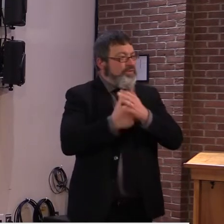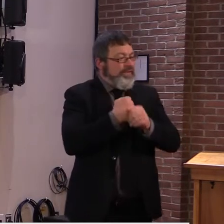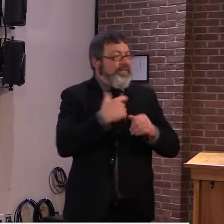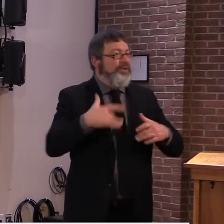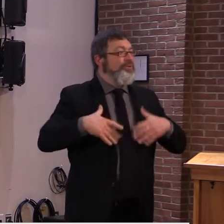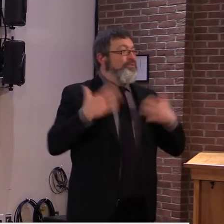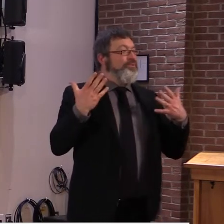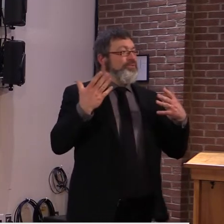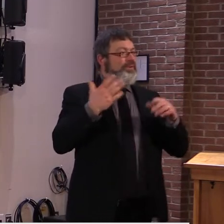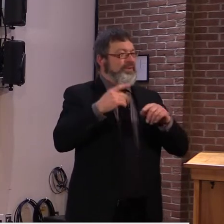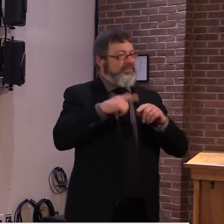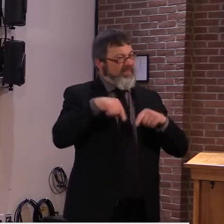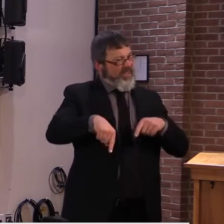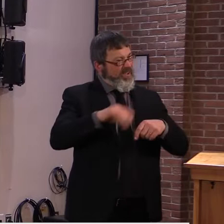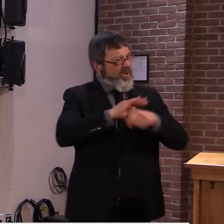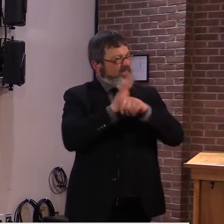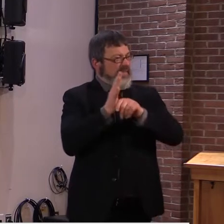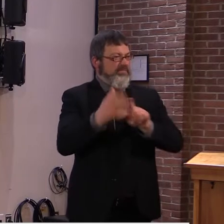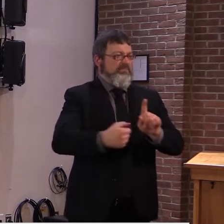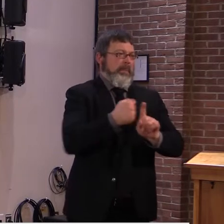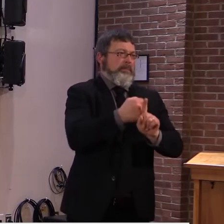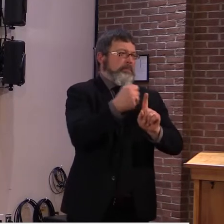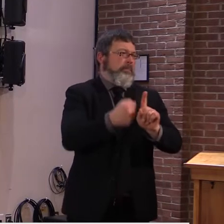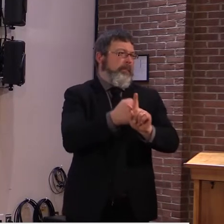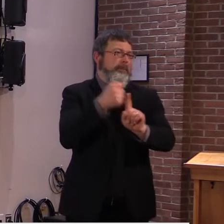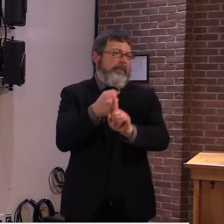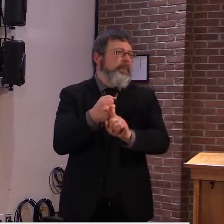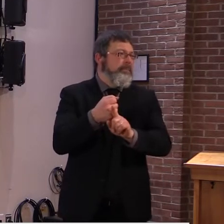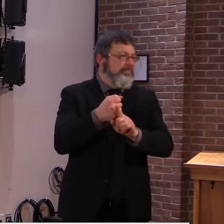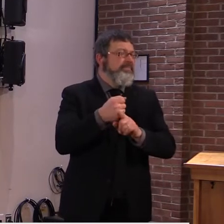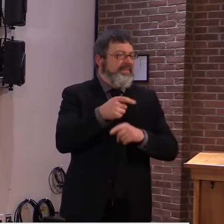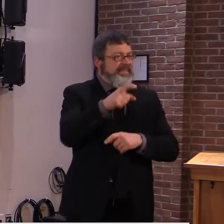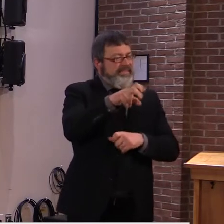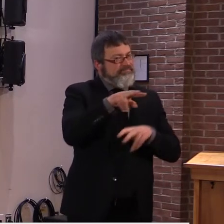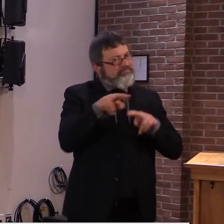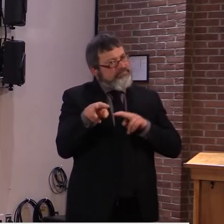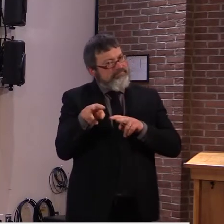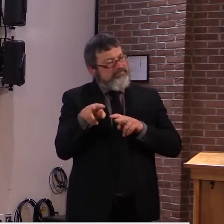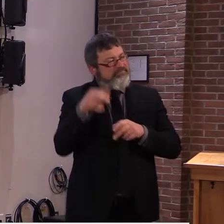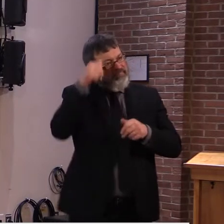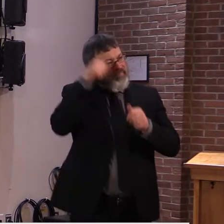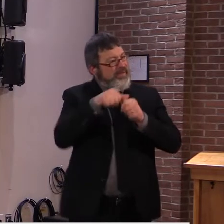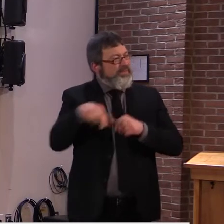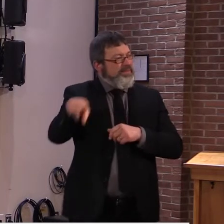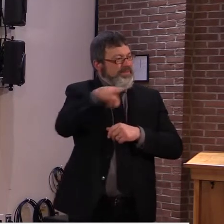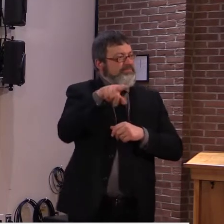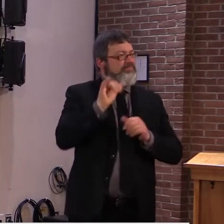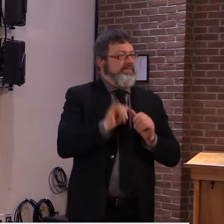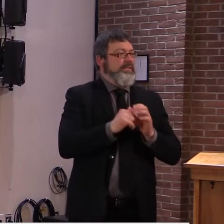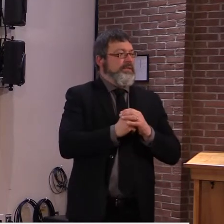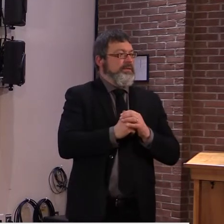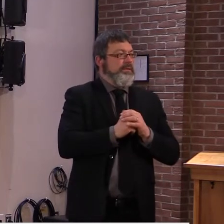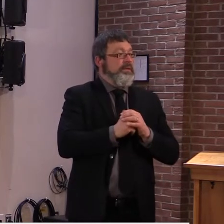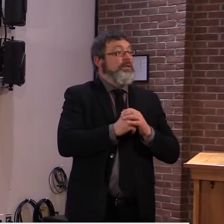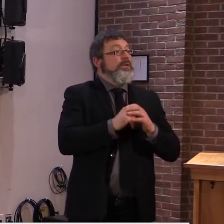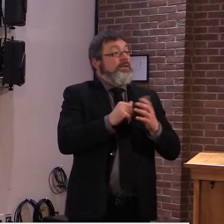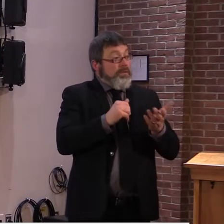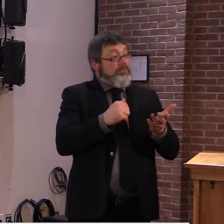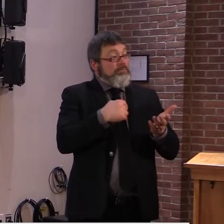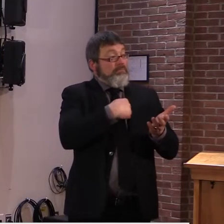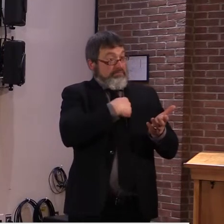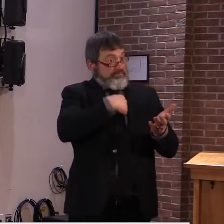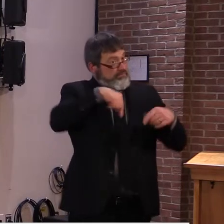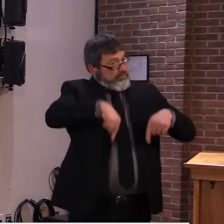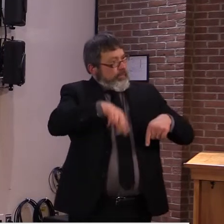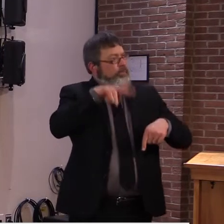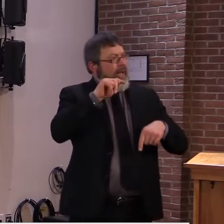Vermonters take some solace in knowing Vermont still enjoys the lowest number of new cases rate, the